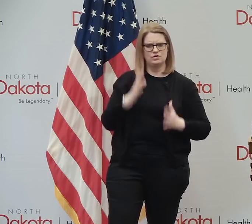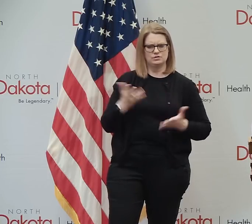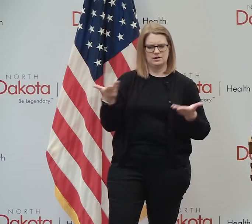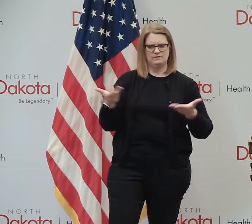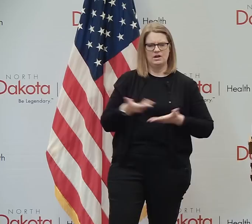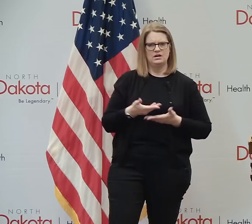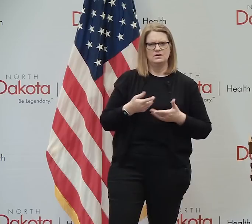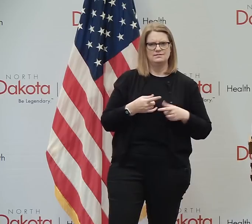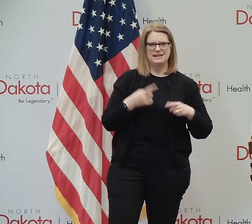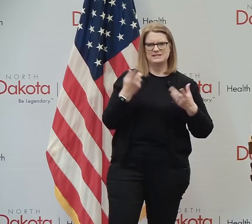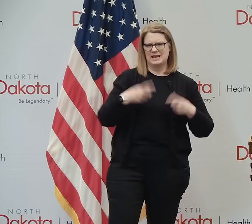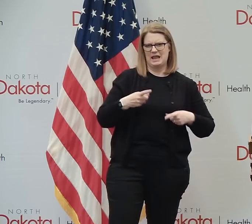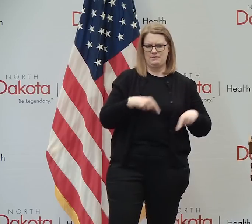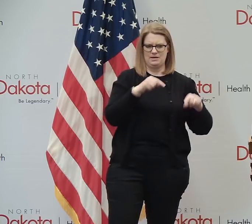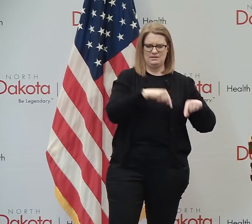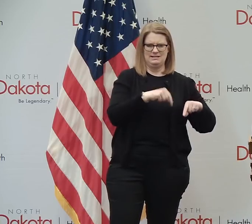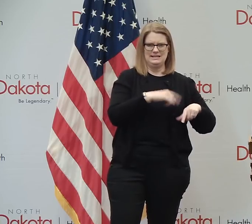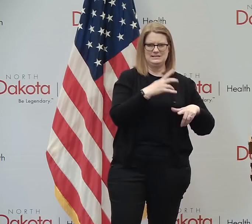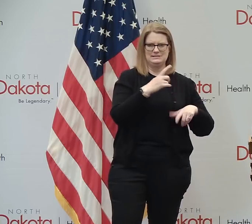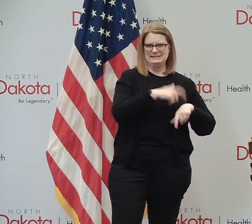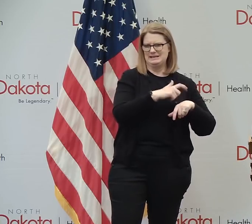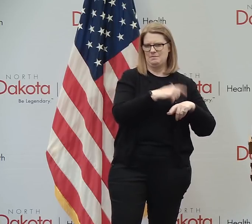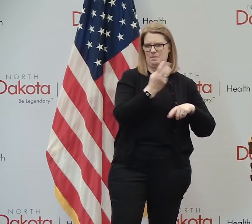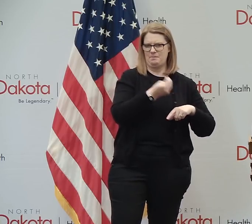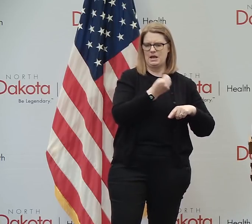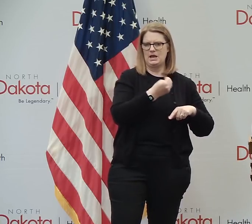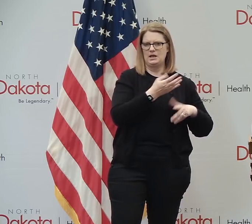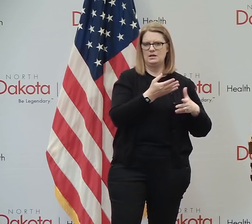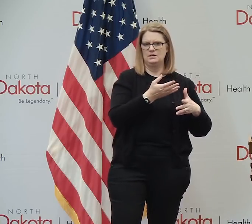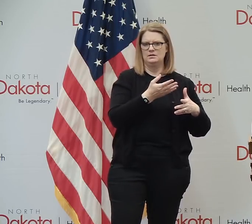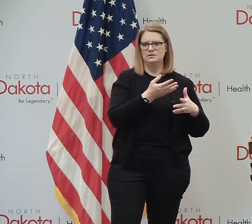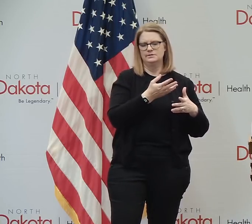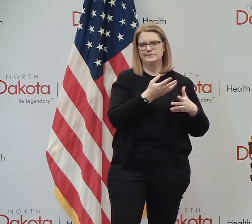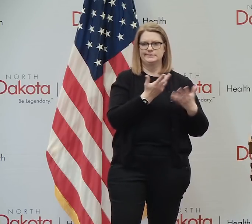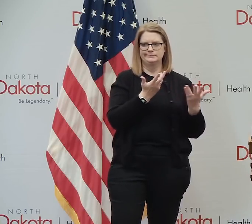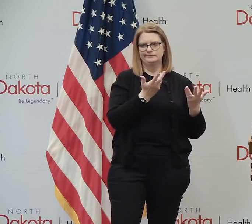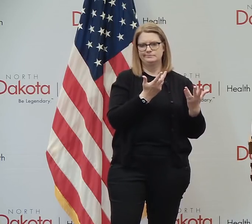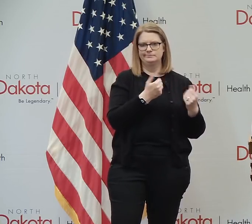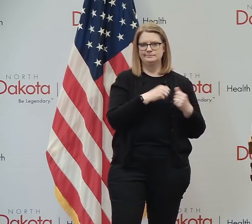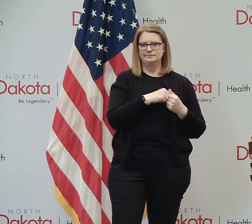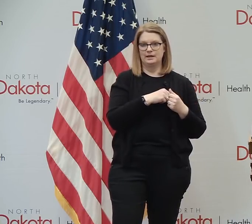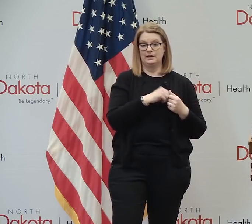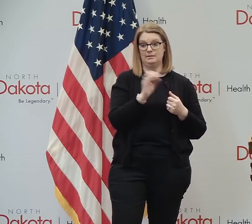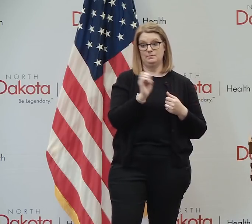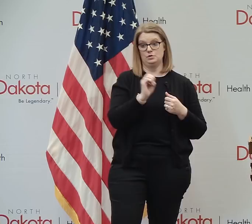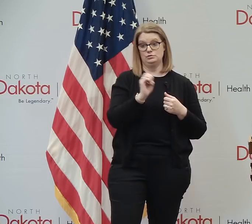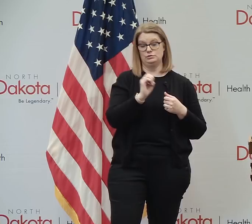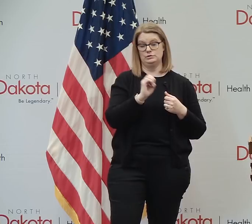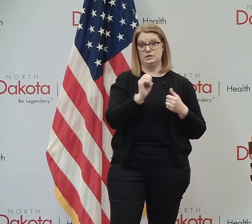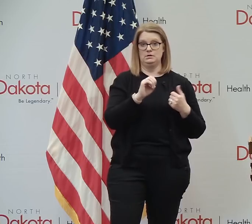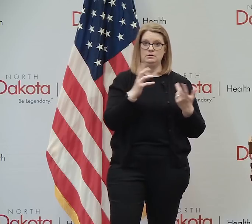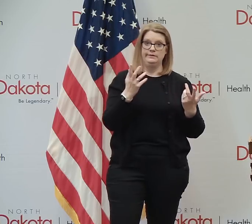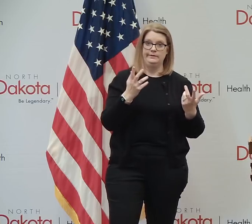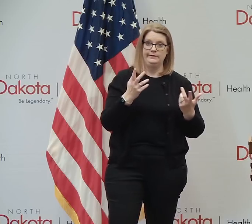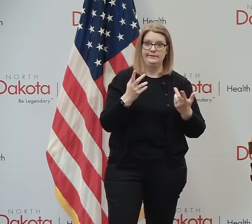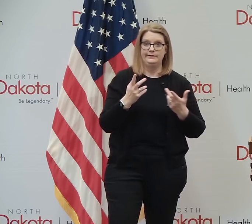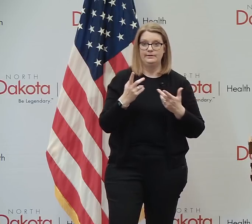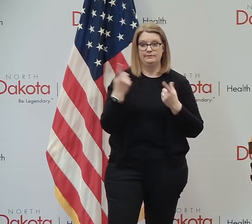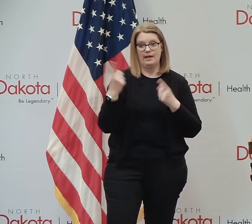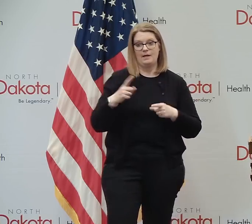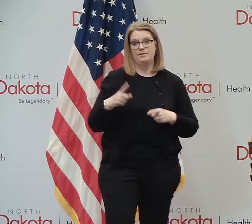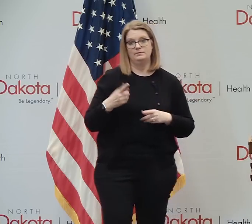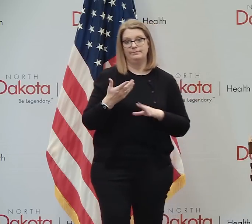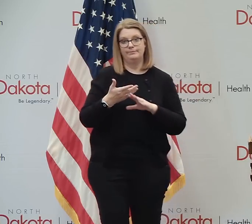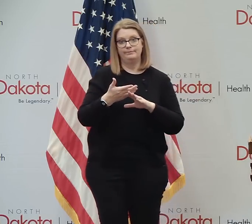this time on Monday. And so we'll be, barring any emergency that would cause us to have a press conference